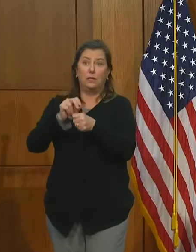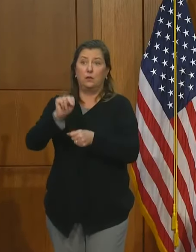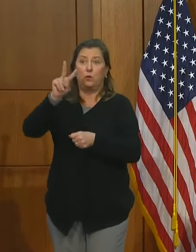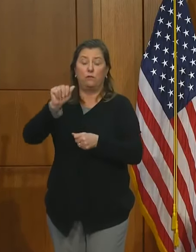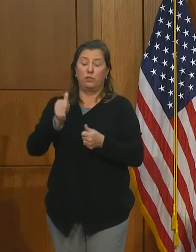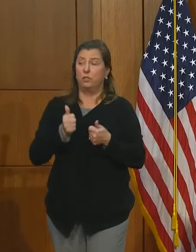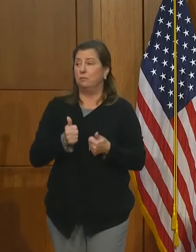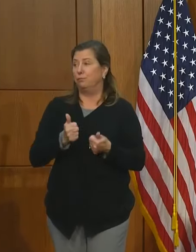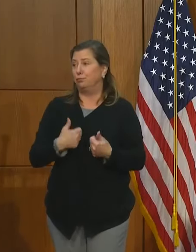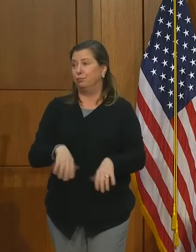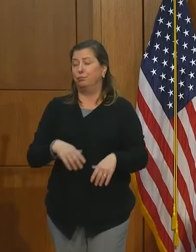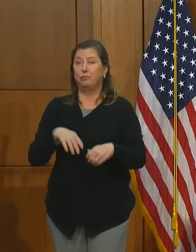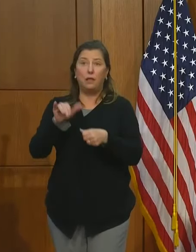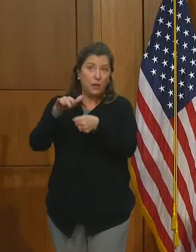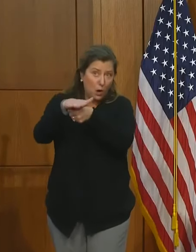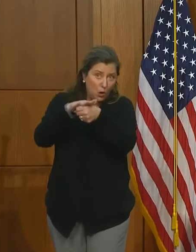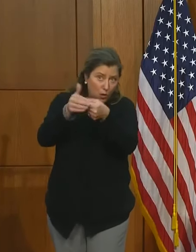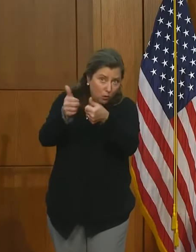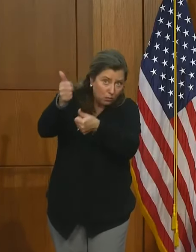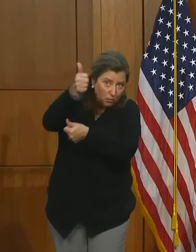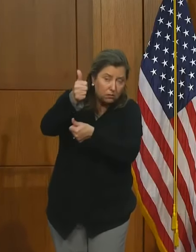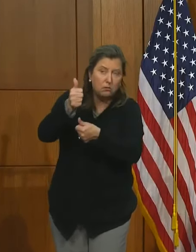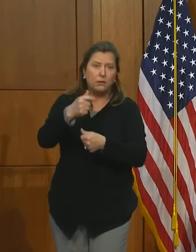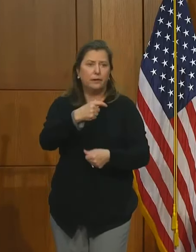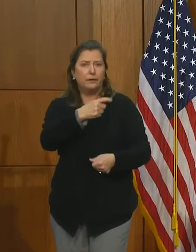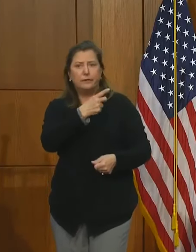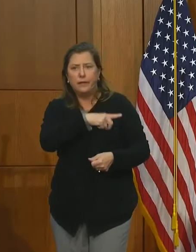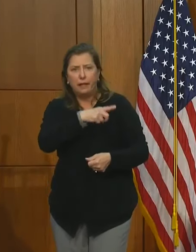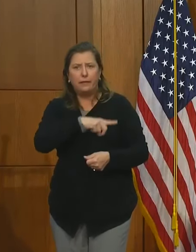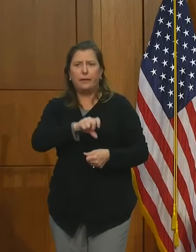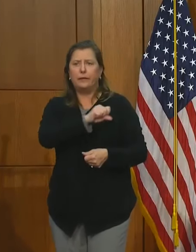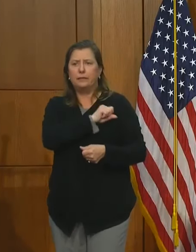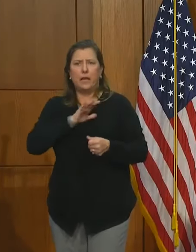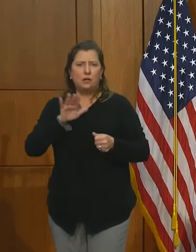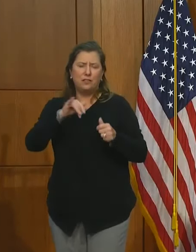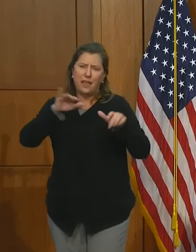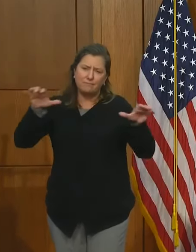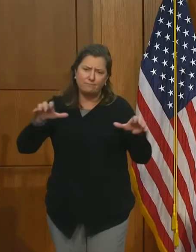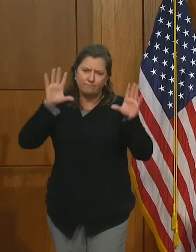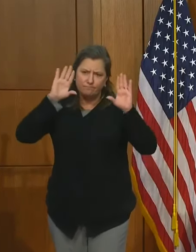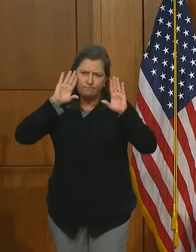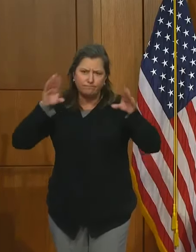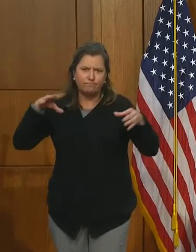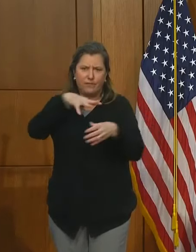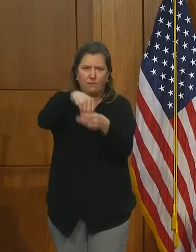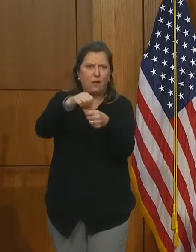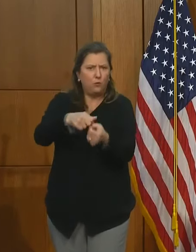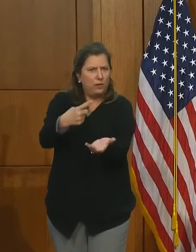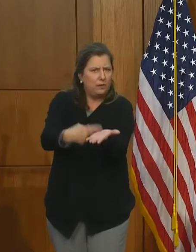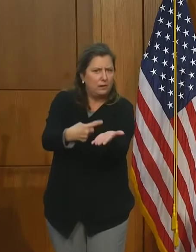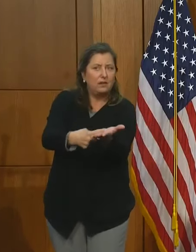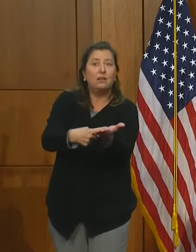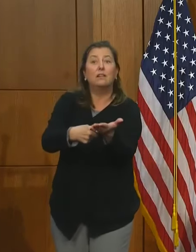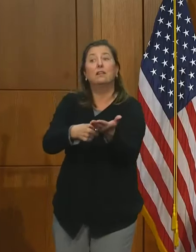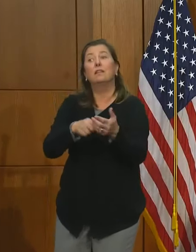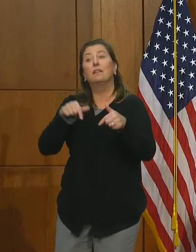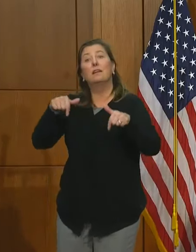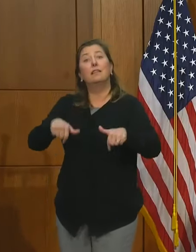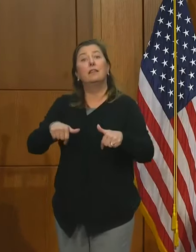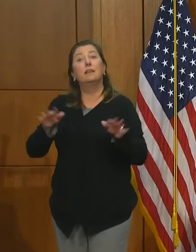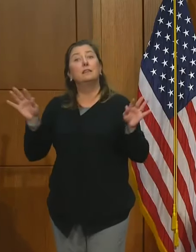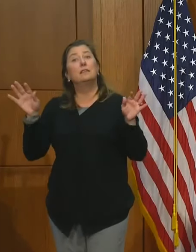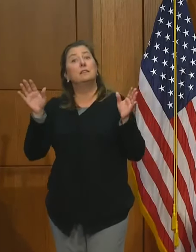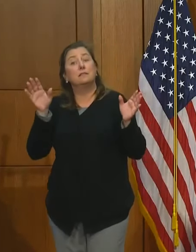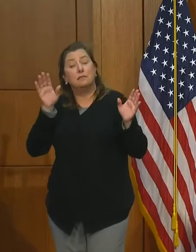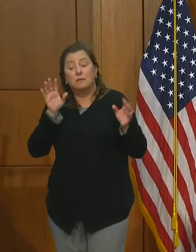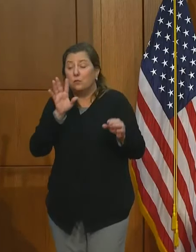Virginia, the local officials, the delegates, the senators. They've all been involved in this. And this is about the health and well-being of Virginians.